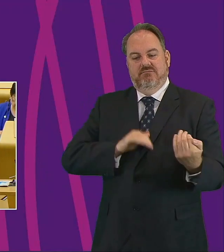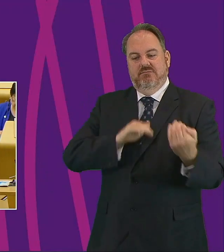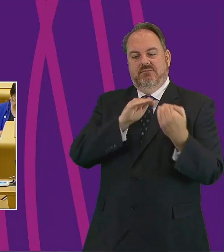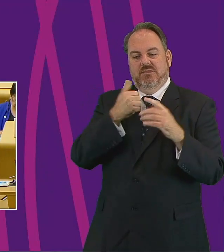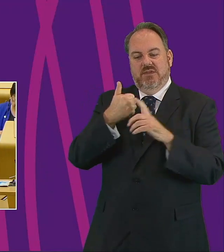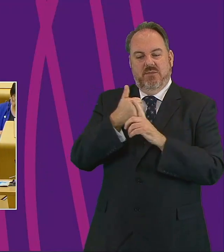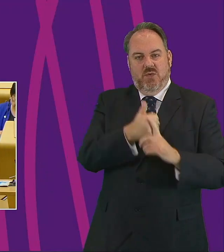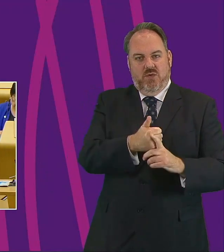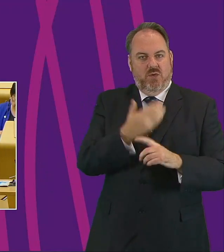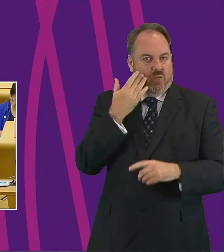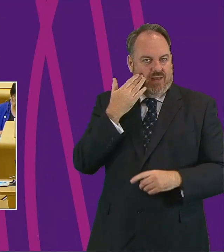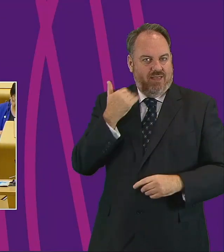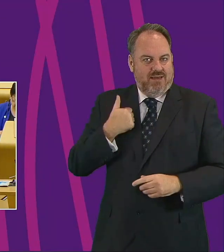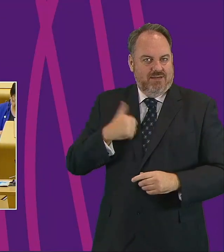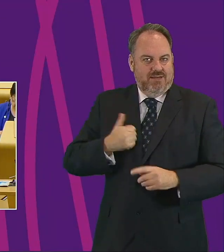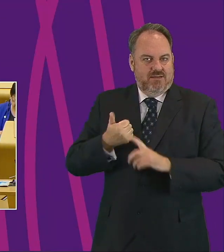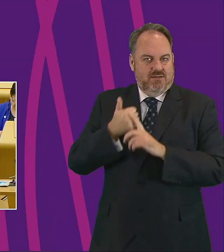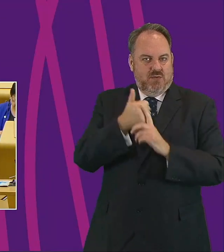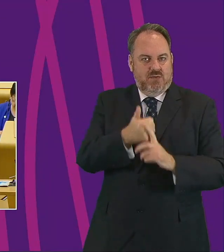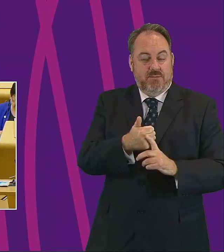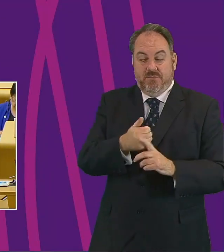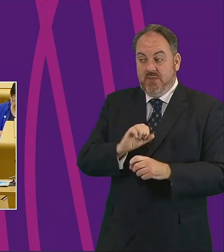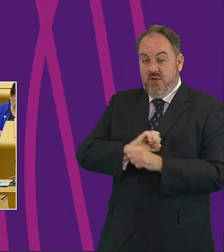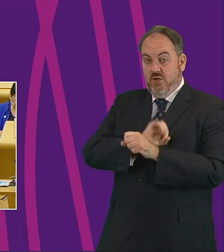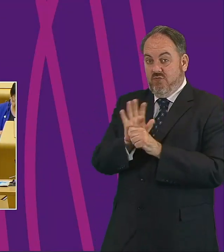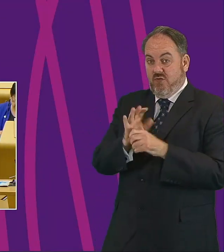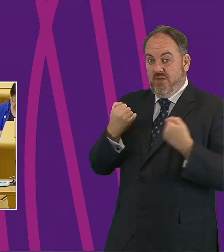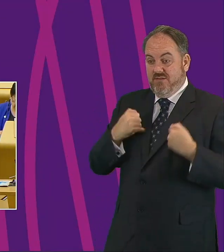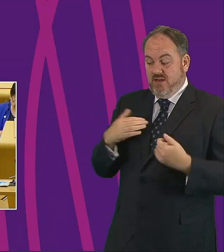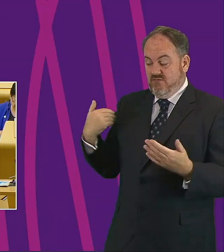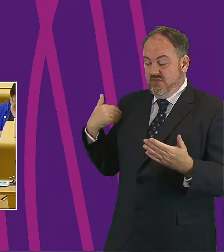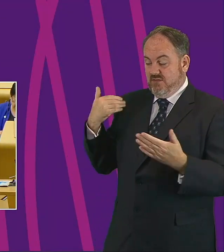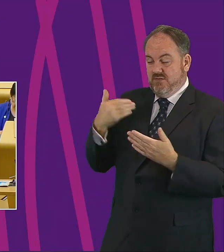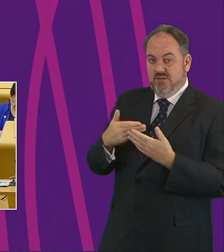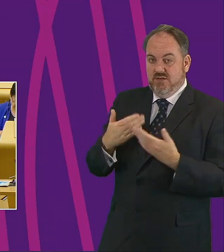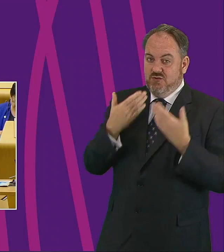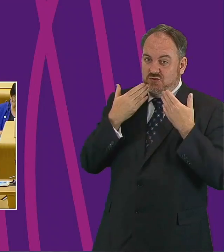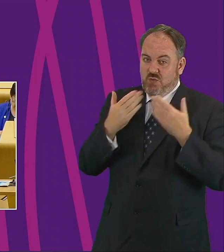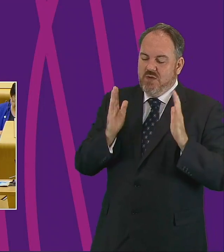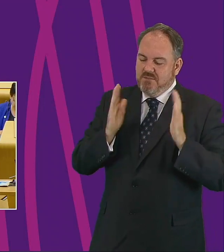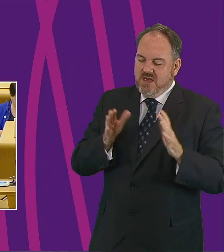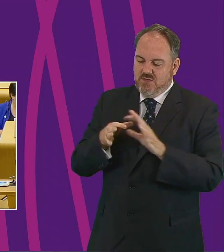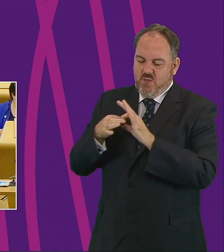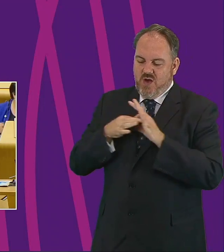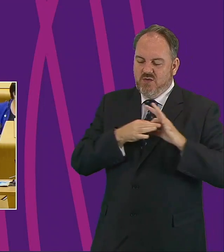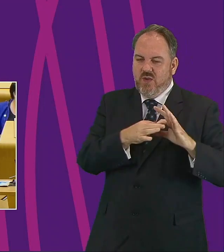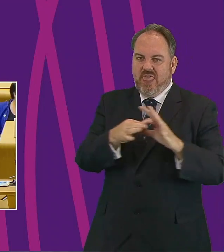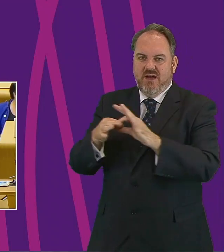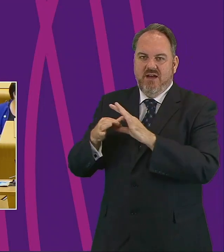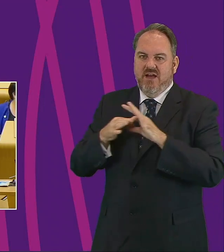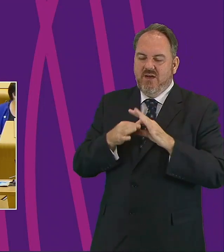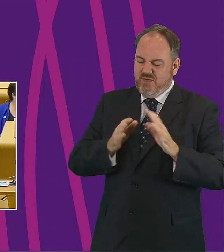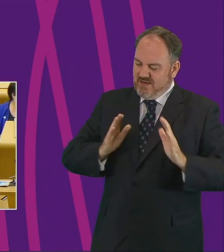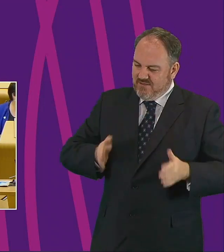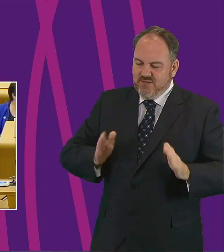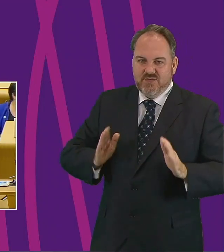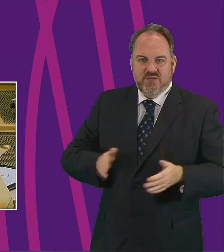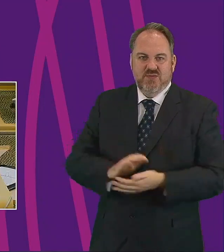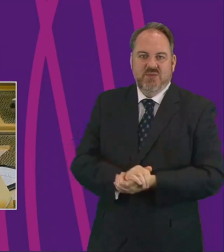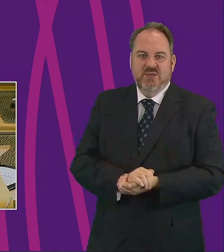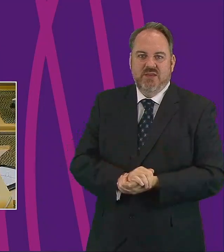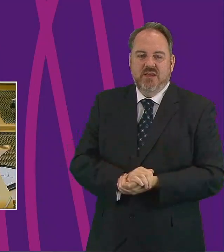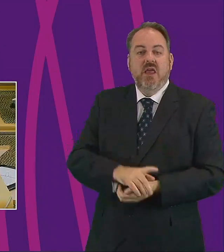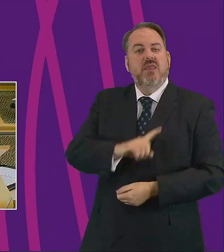COVID-19 pandemic has shown the value of solidarity and the value of working together. That's why